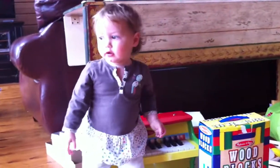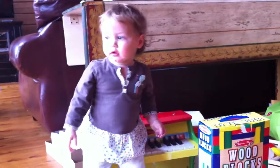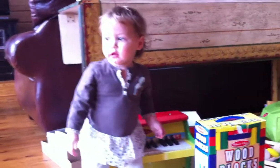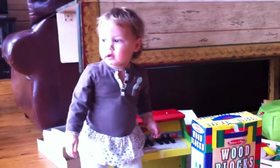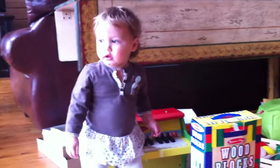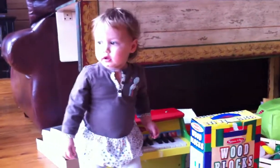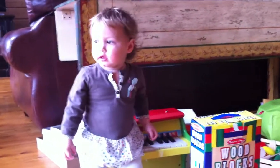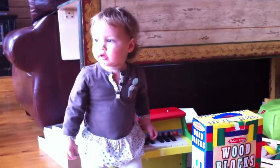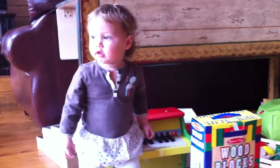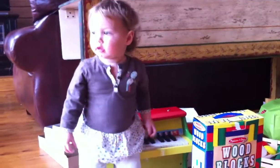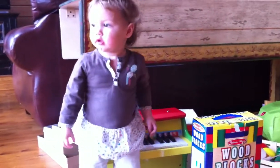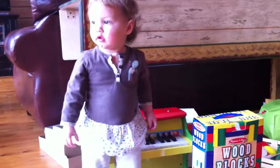Can you sign thank you?